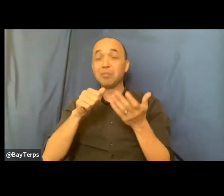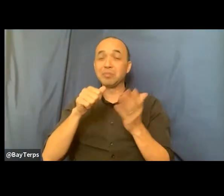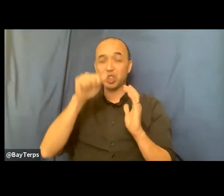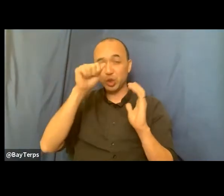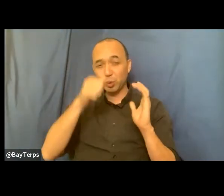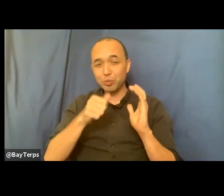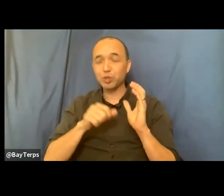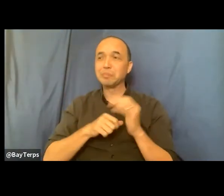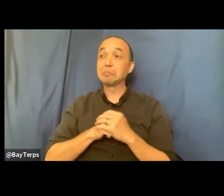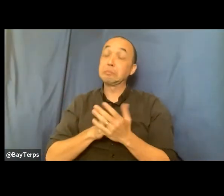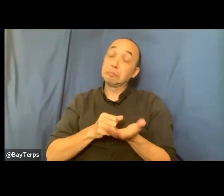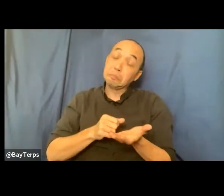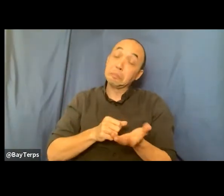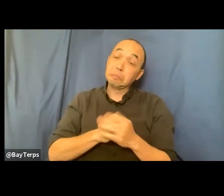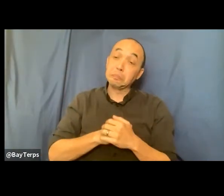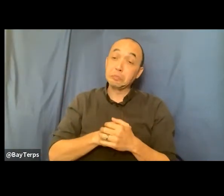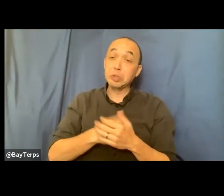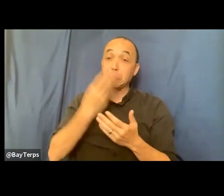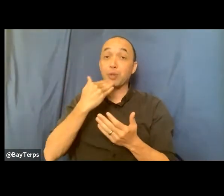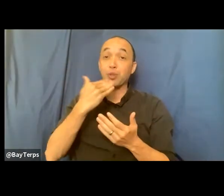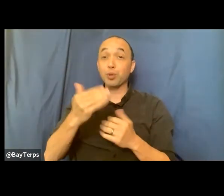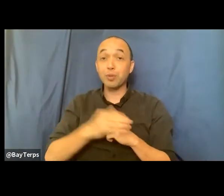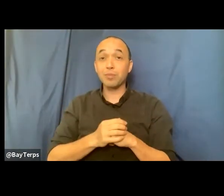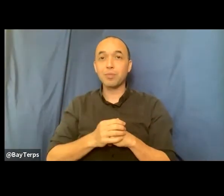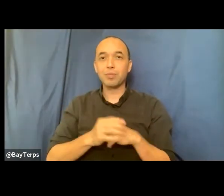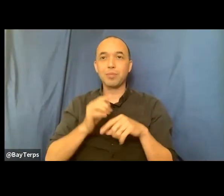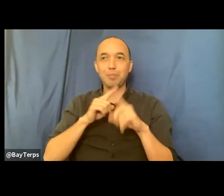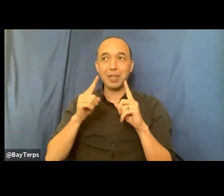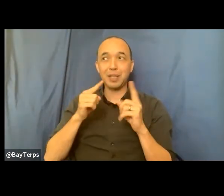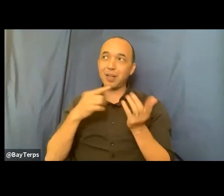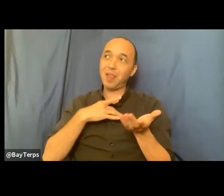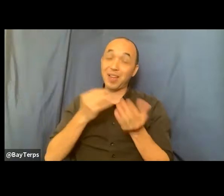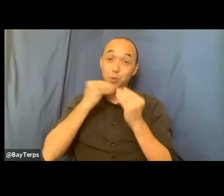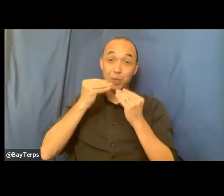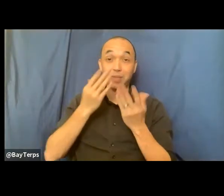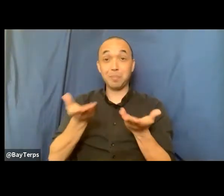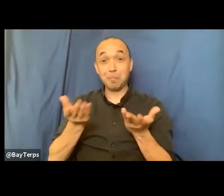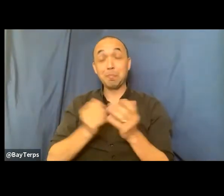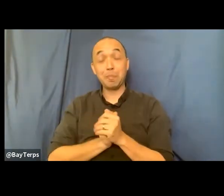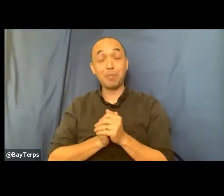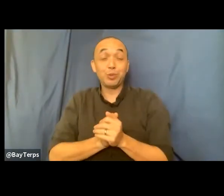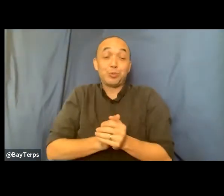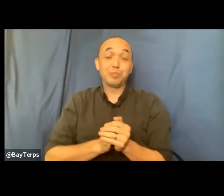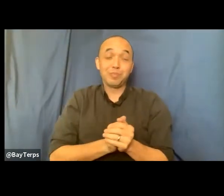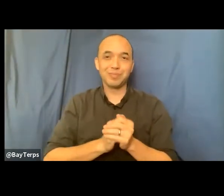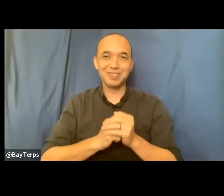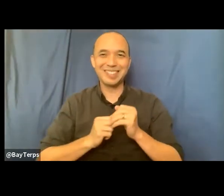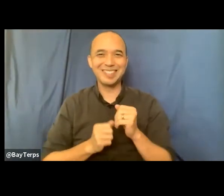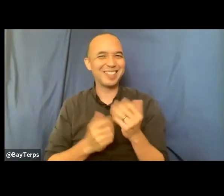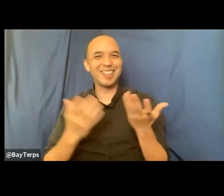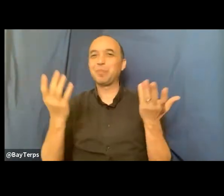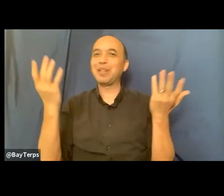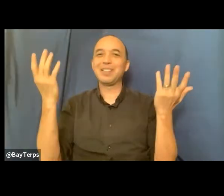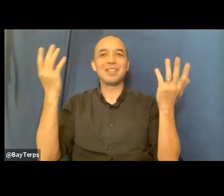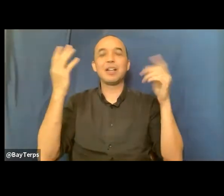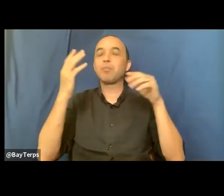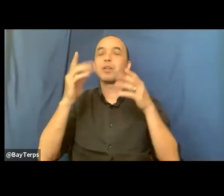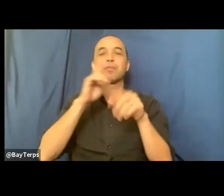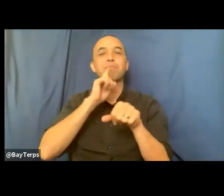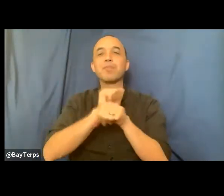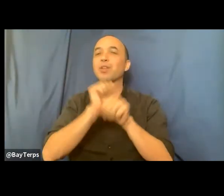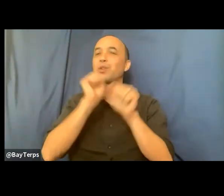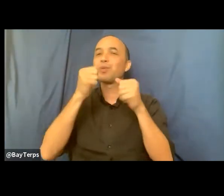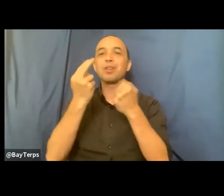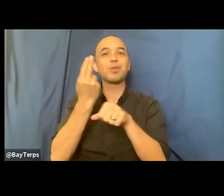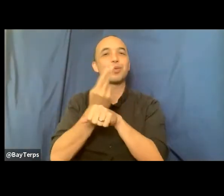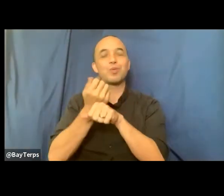good, but they're also great for eating. There's you can really sculpt with any